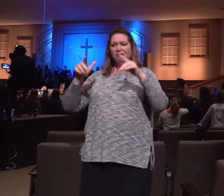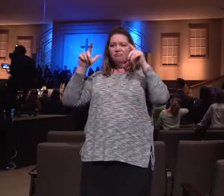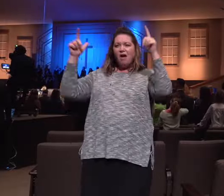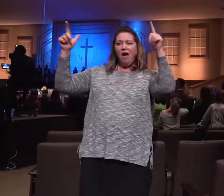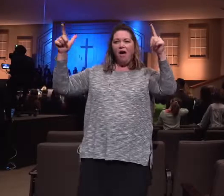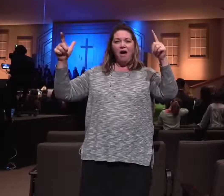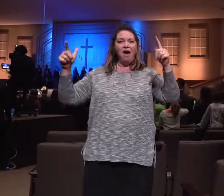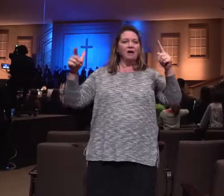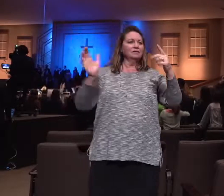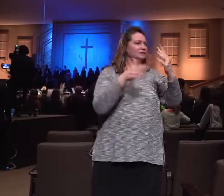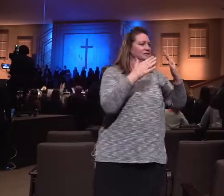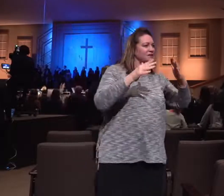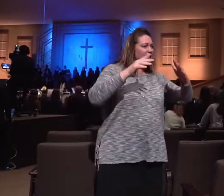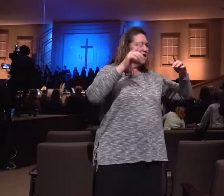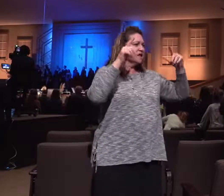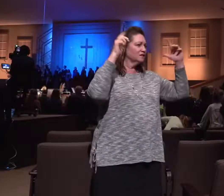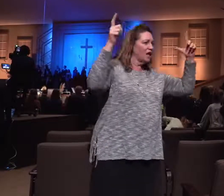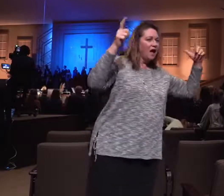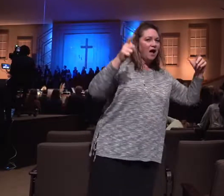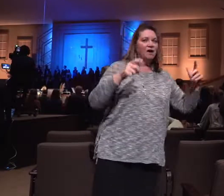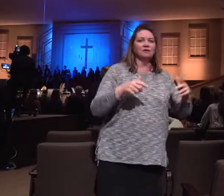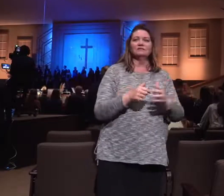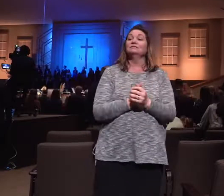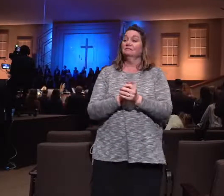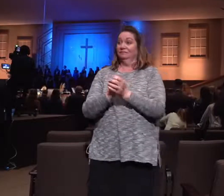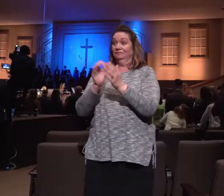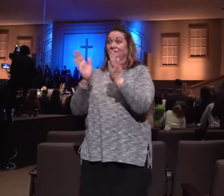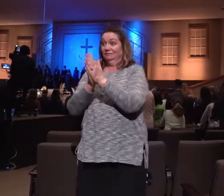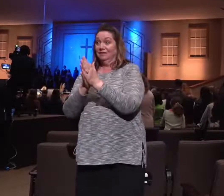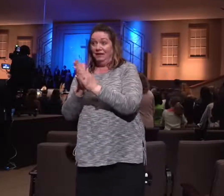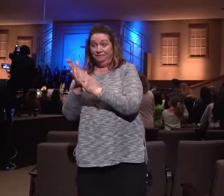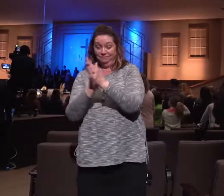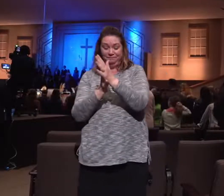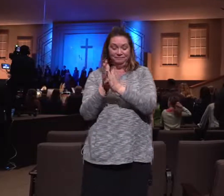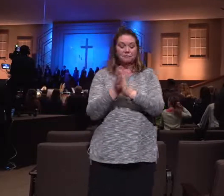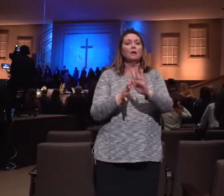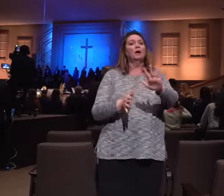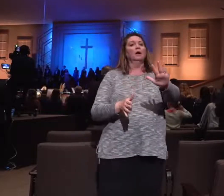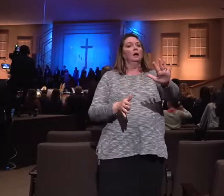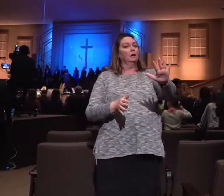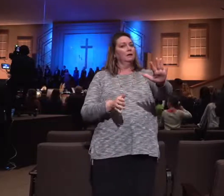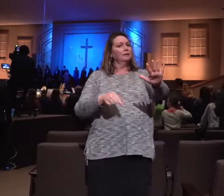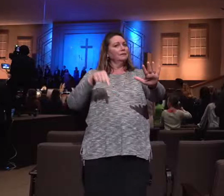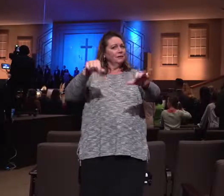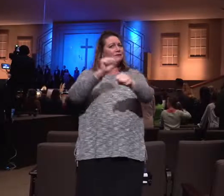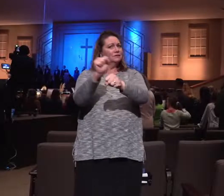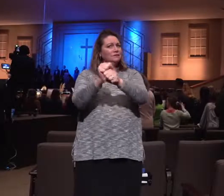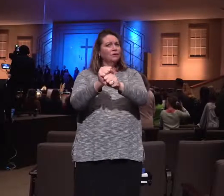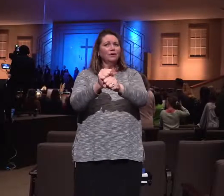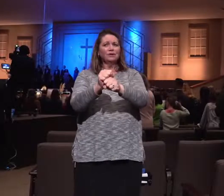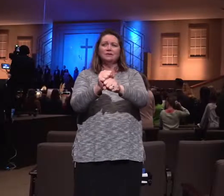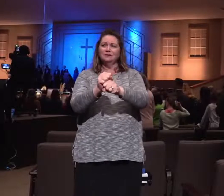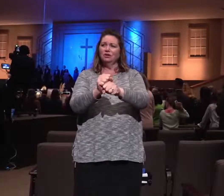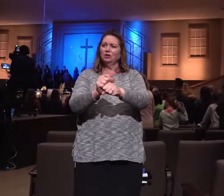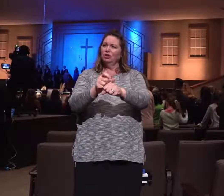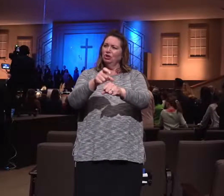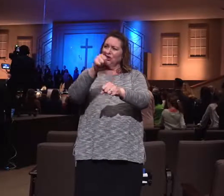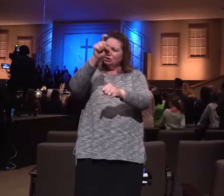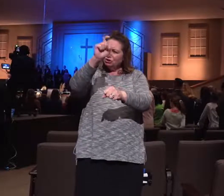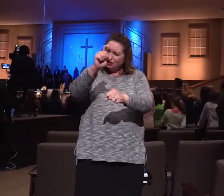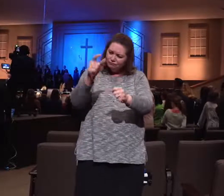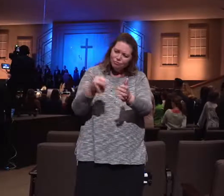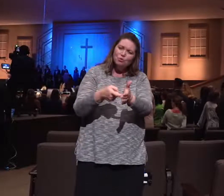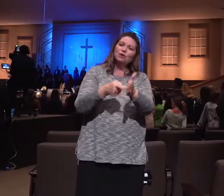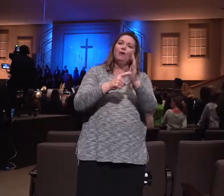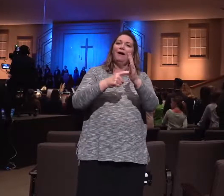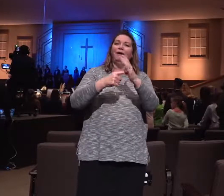let's encourage each other in the Lord. Let's not grow weary. And by the way, it's a work of love. These missionaries, you